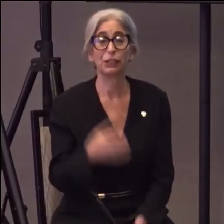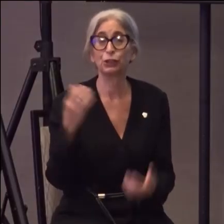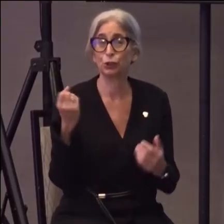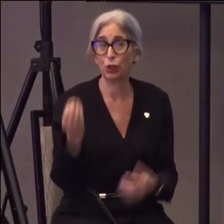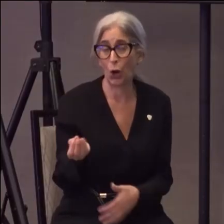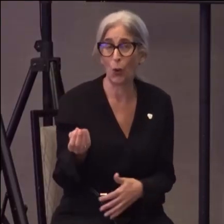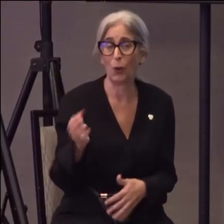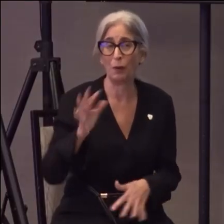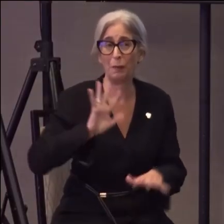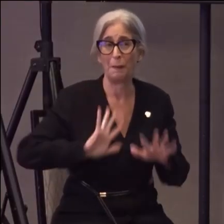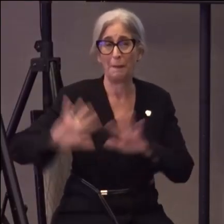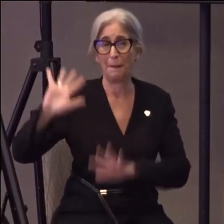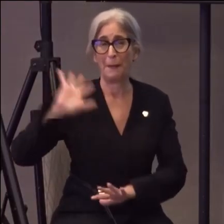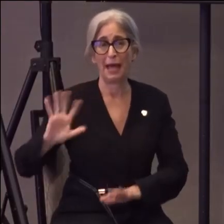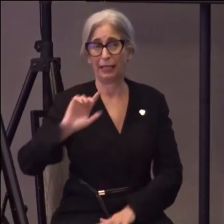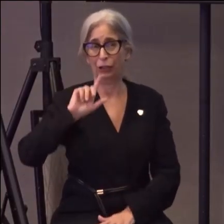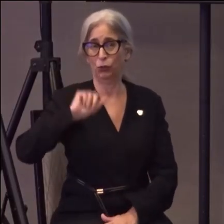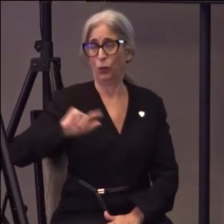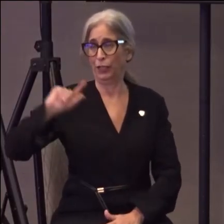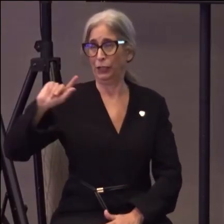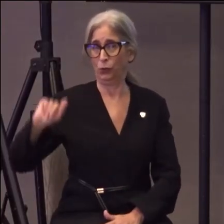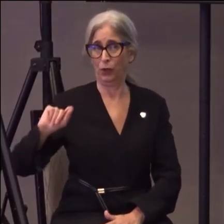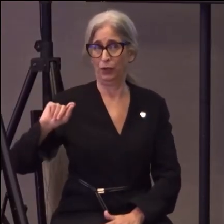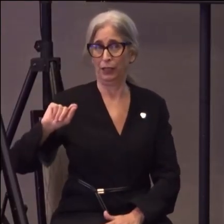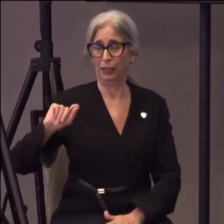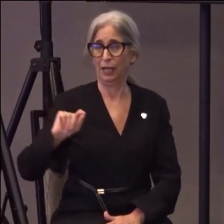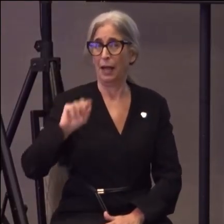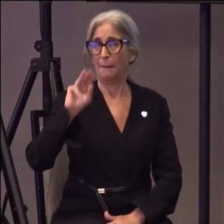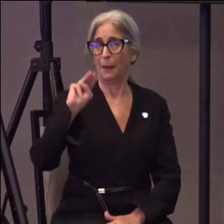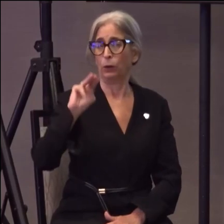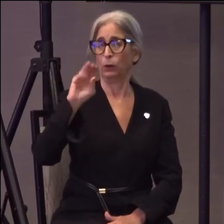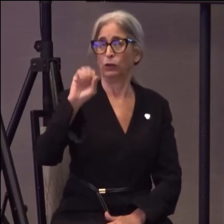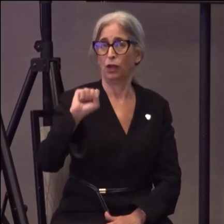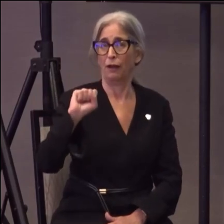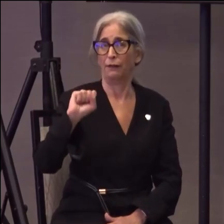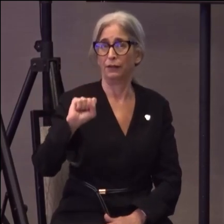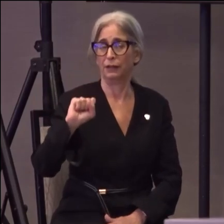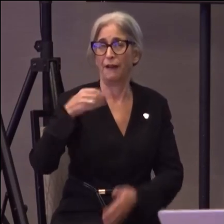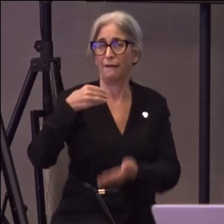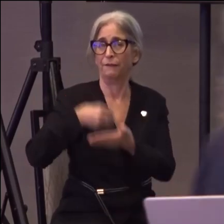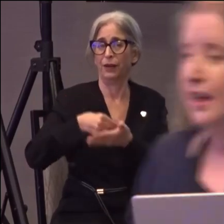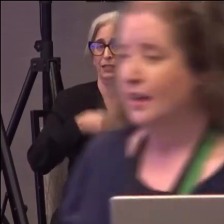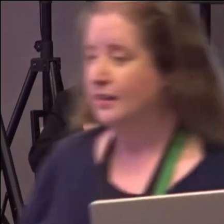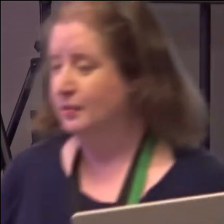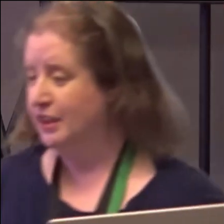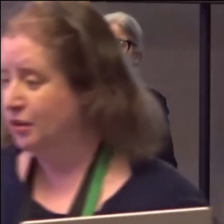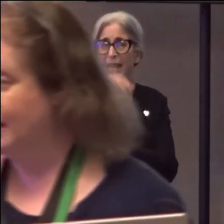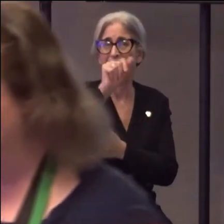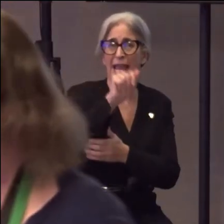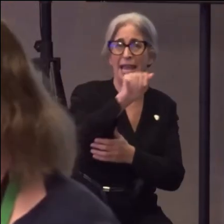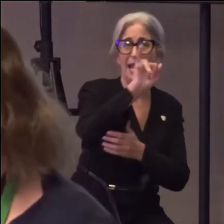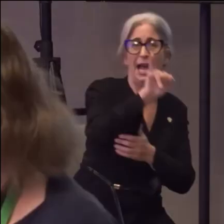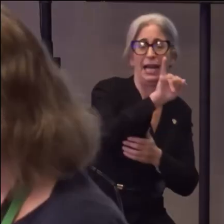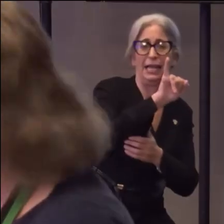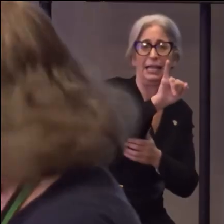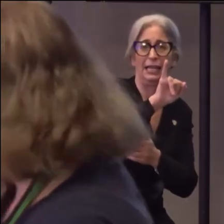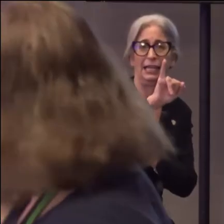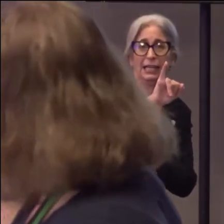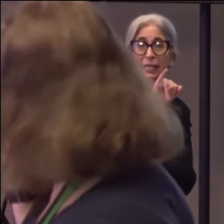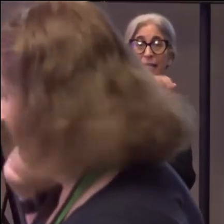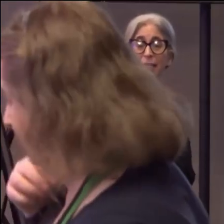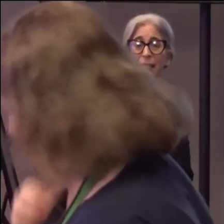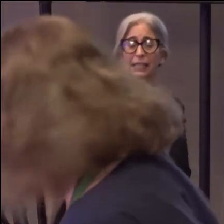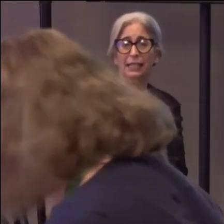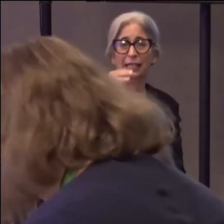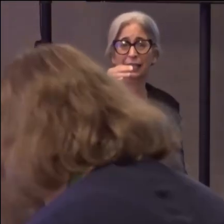So back in 2020, Microsoft funded an AI for accessibility project together